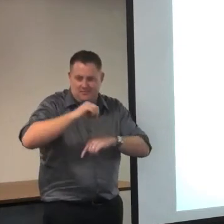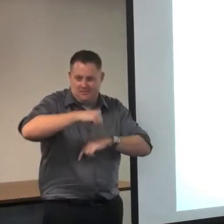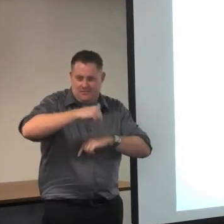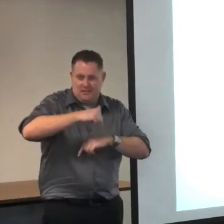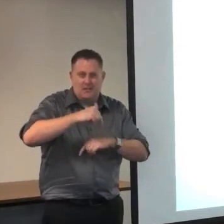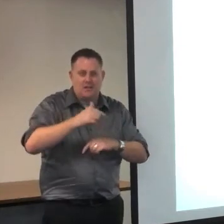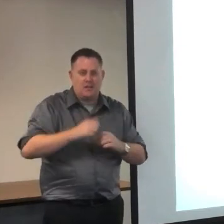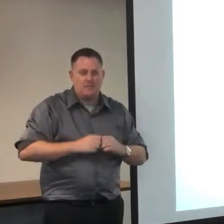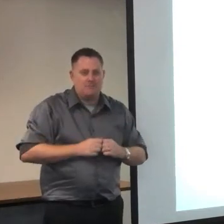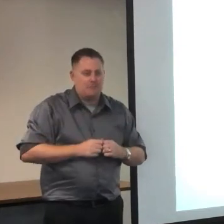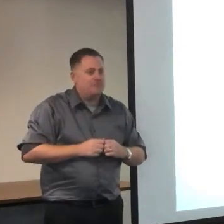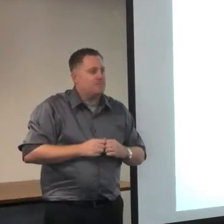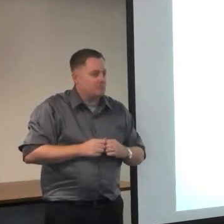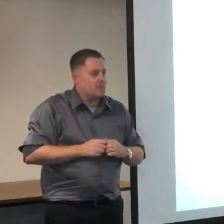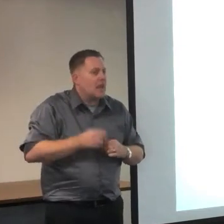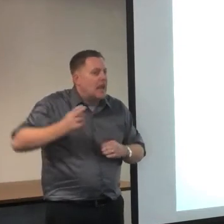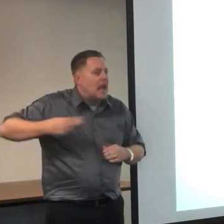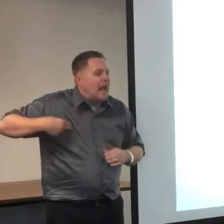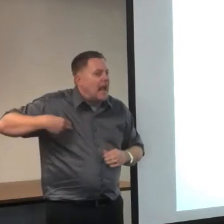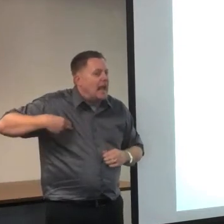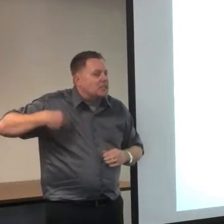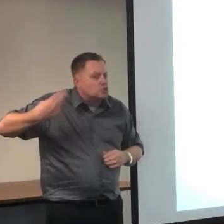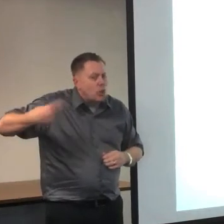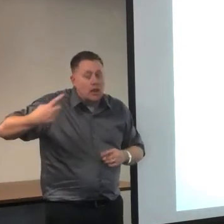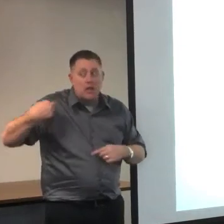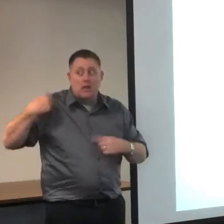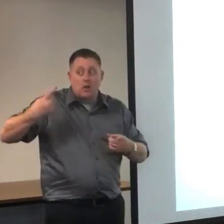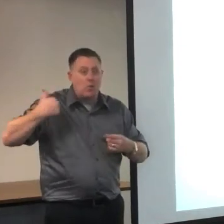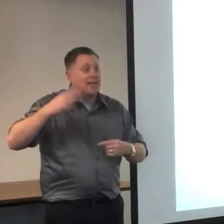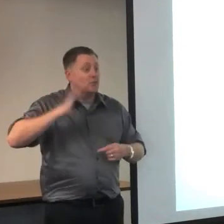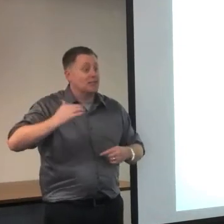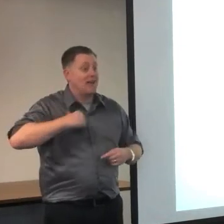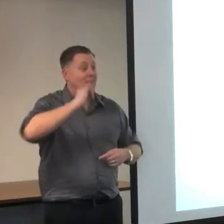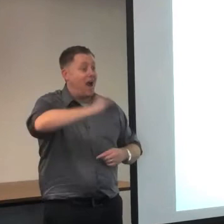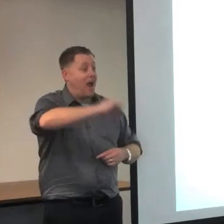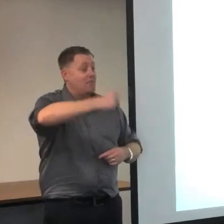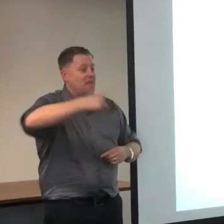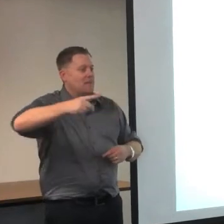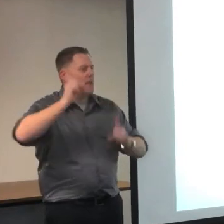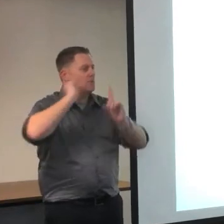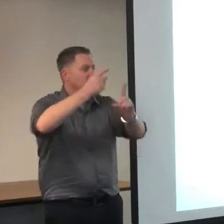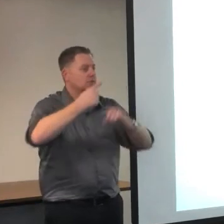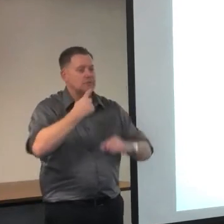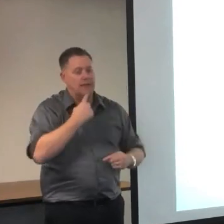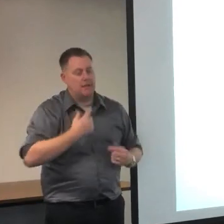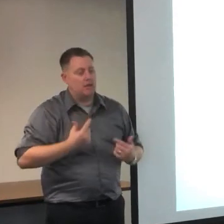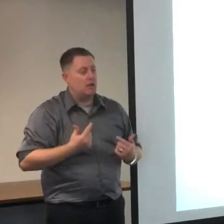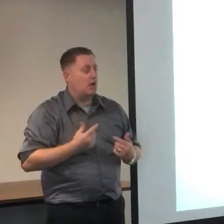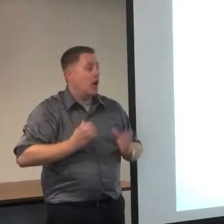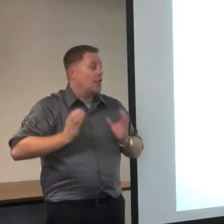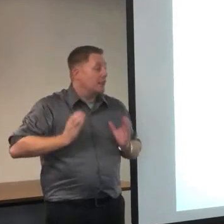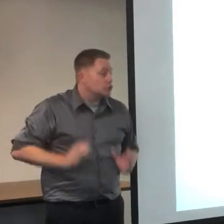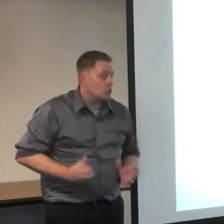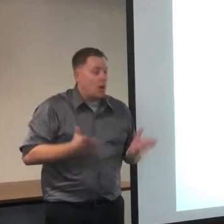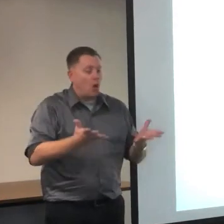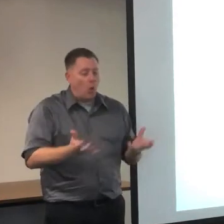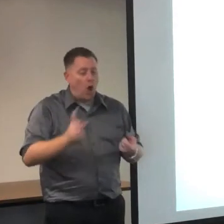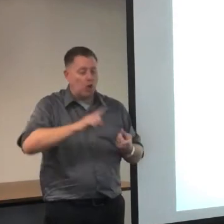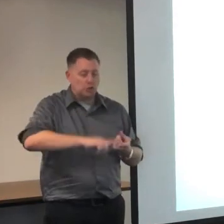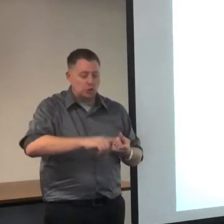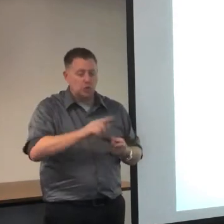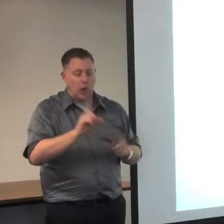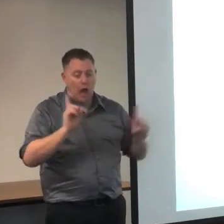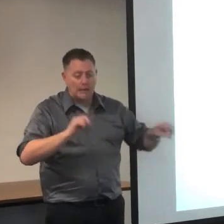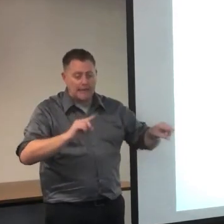that historically we used to have IPP objectives that would say the consumer wants to attend a day